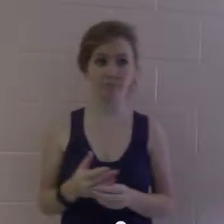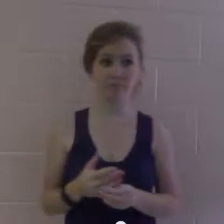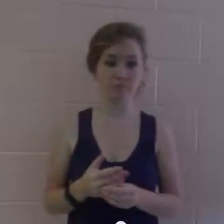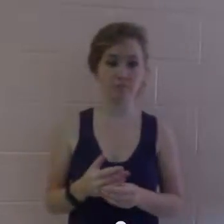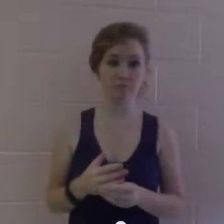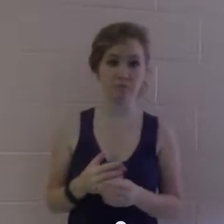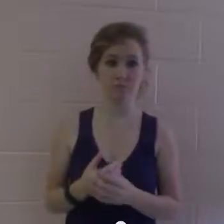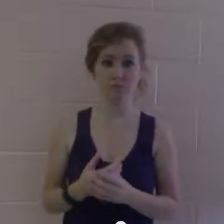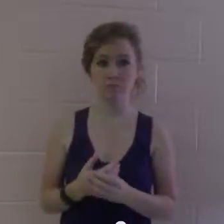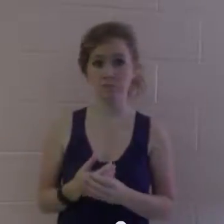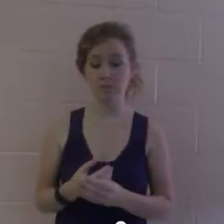They need to learn